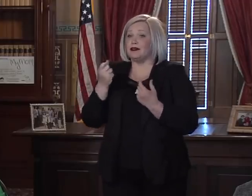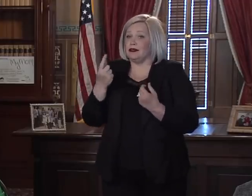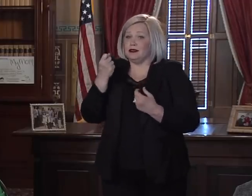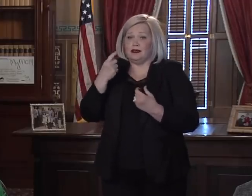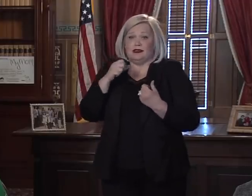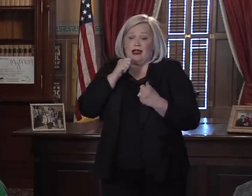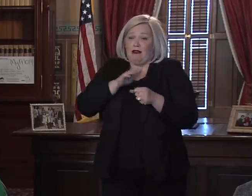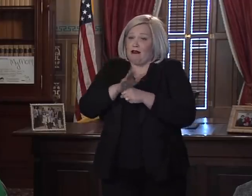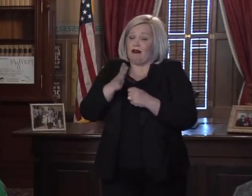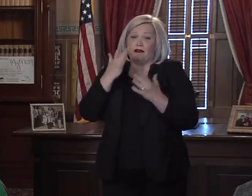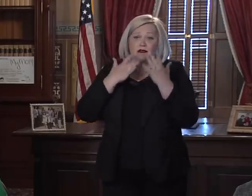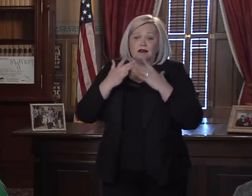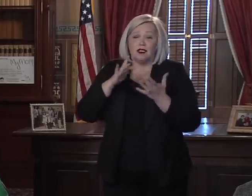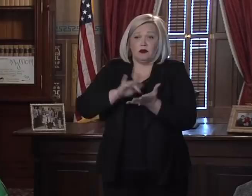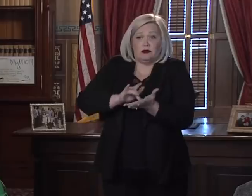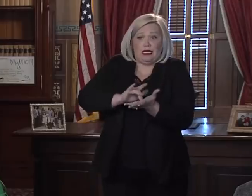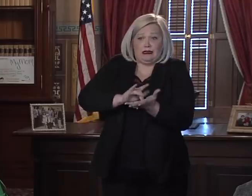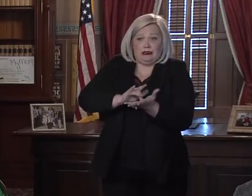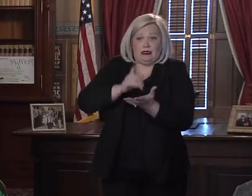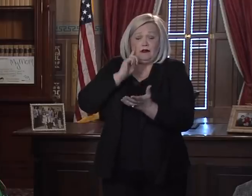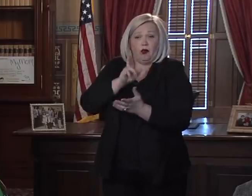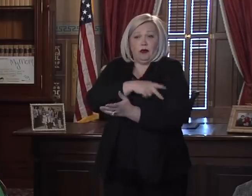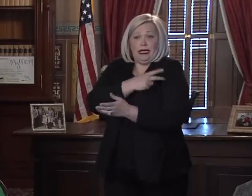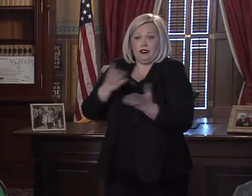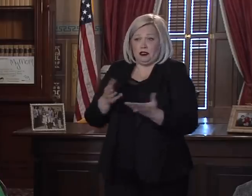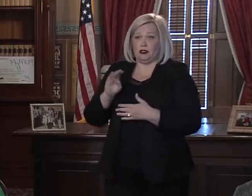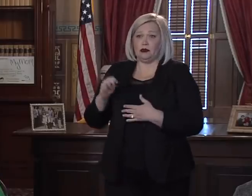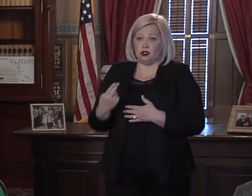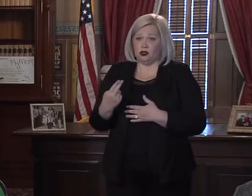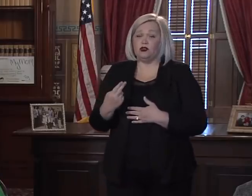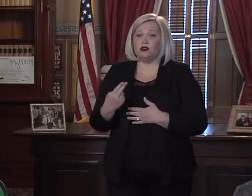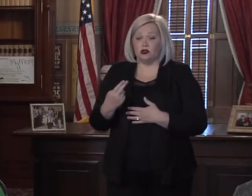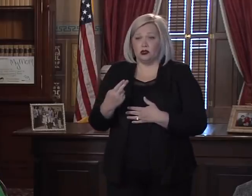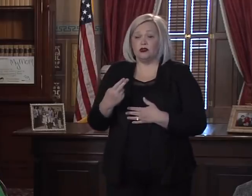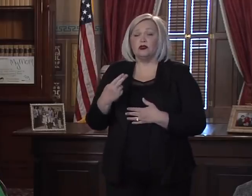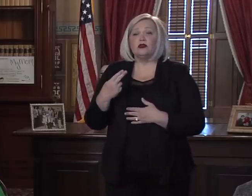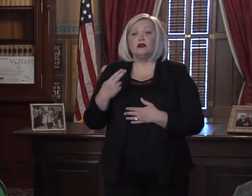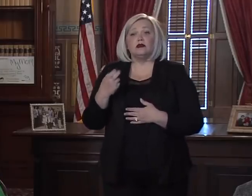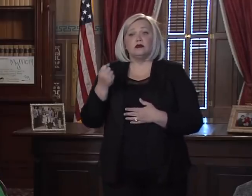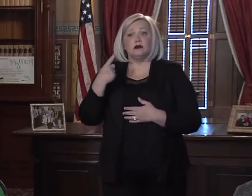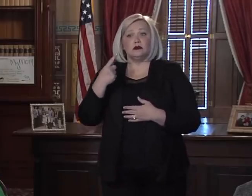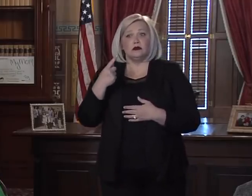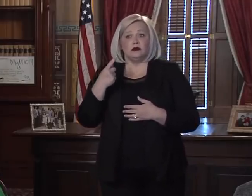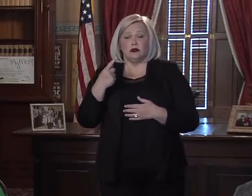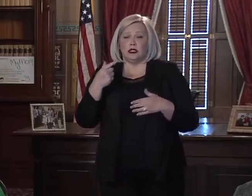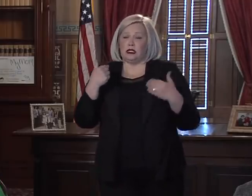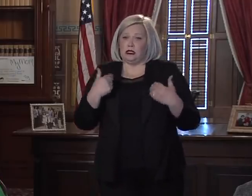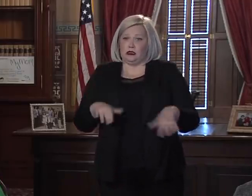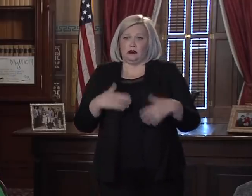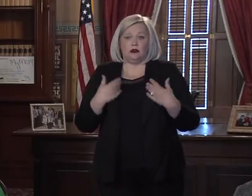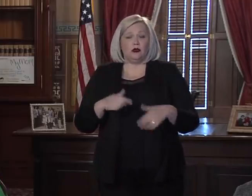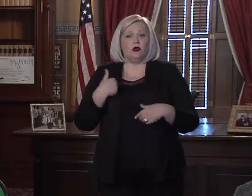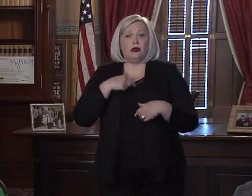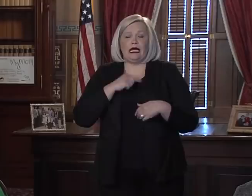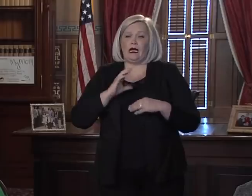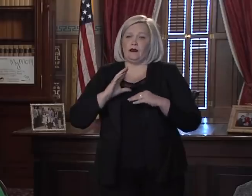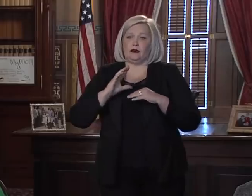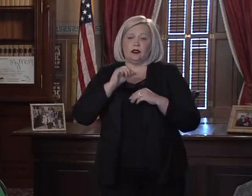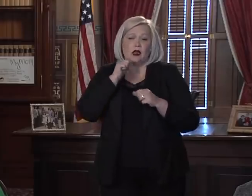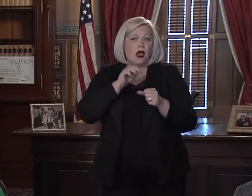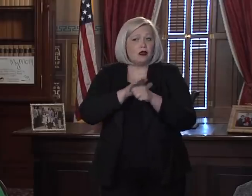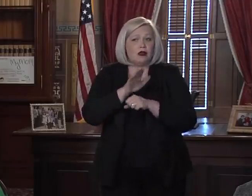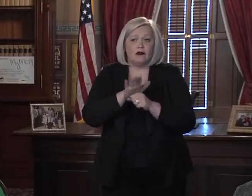used in providing care to COVID-19 patients in Michigan. You know, we are faced with dangerously low levels of